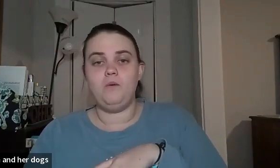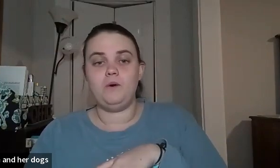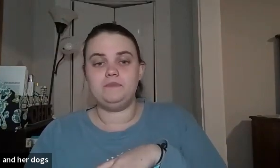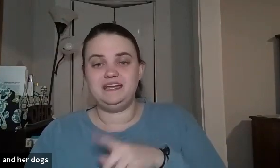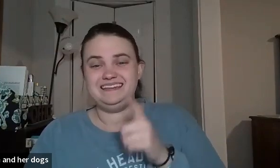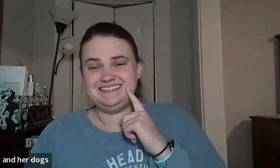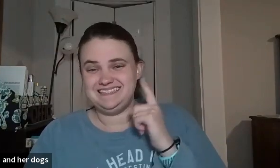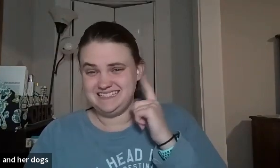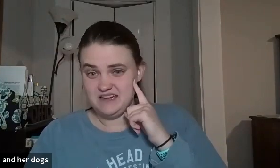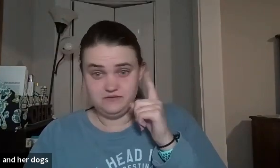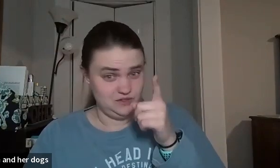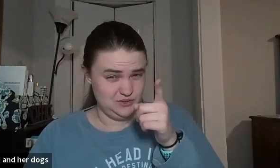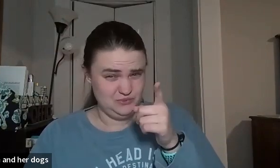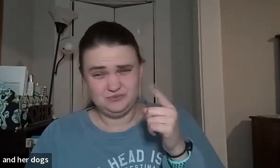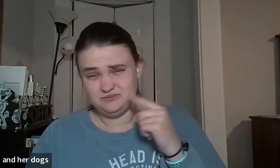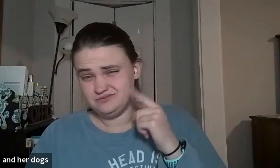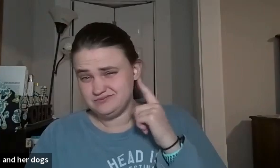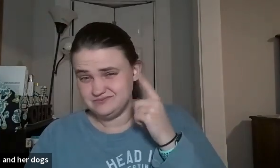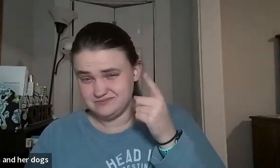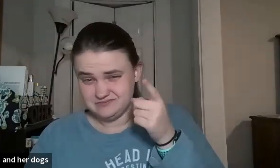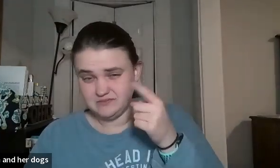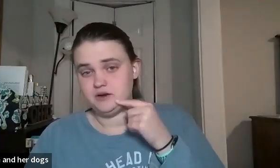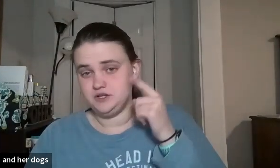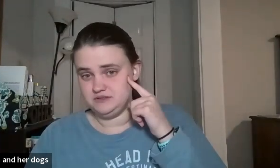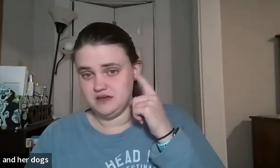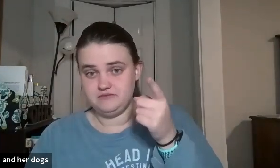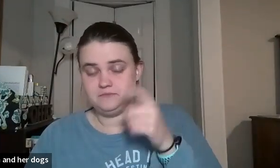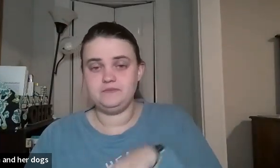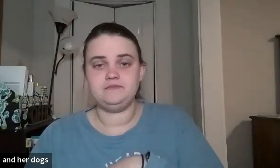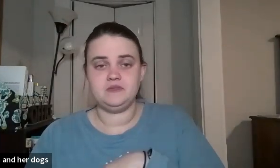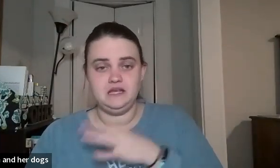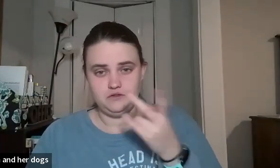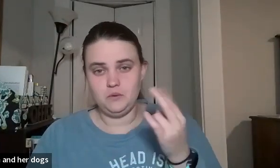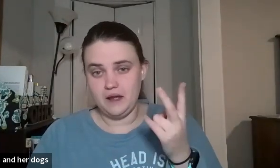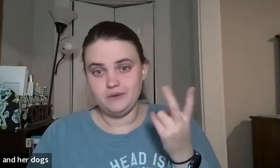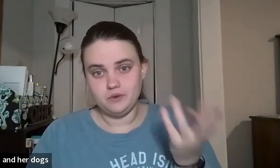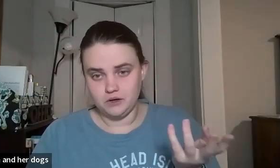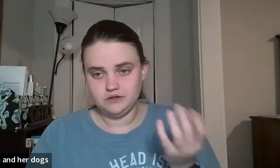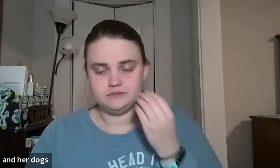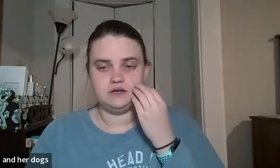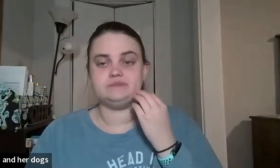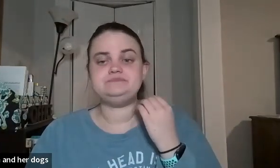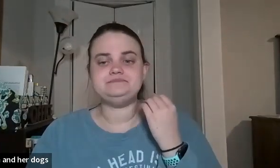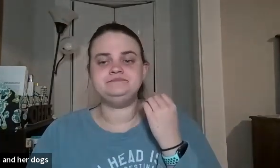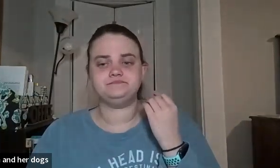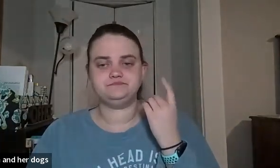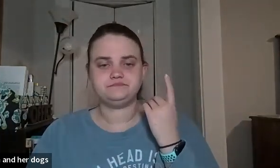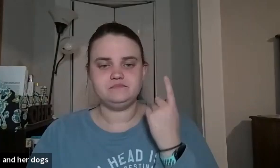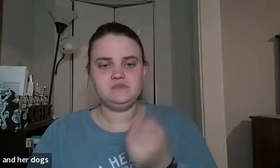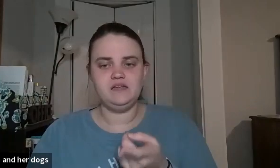or being deaf, you. Like, are you deaf? Either way would work. And